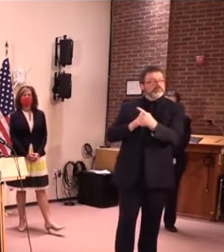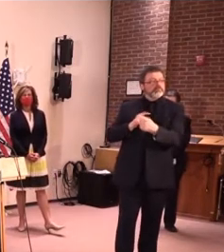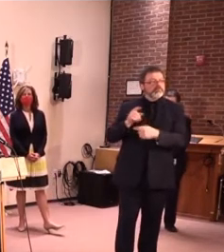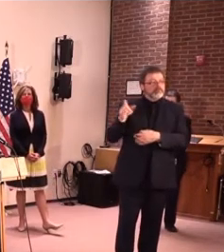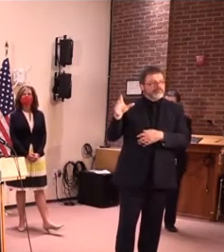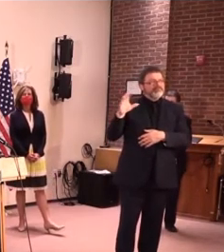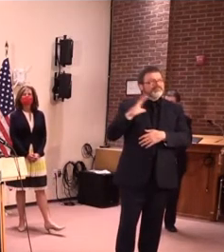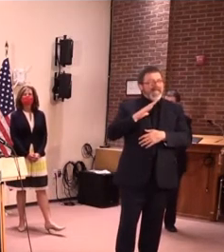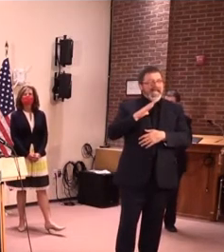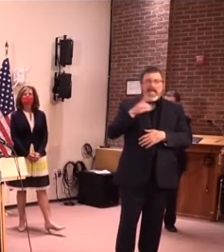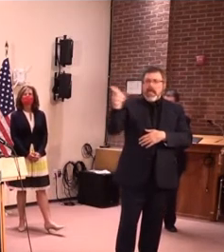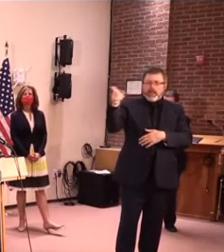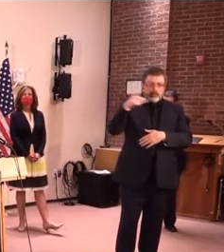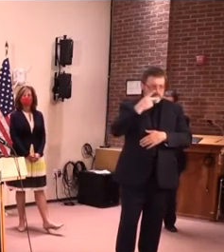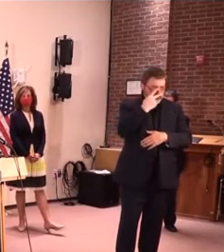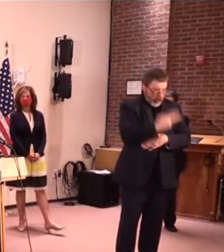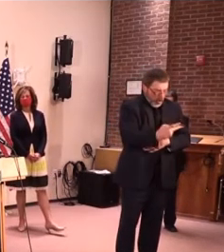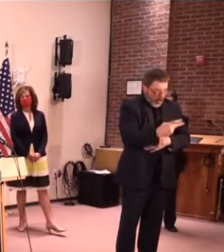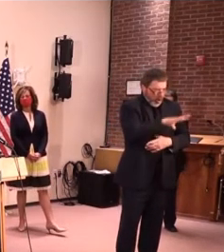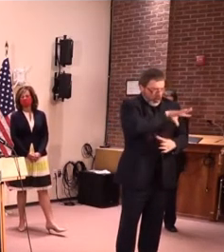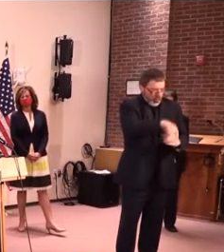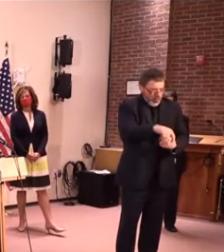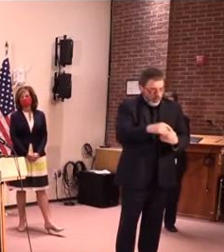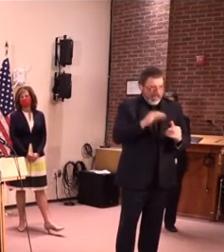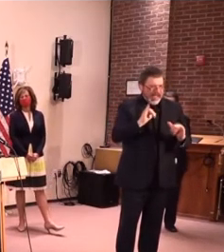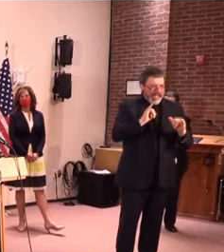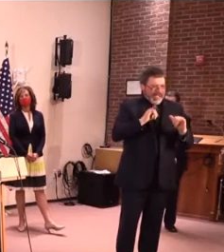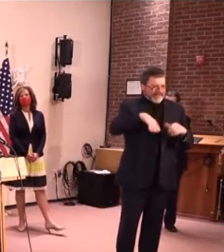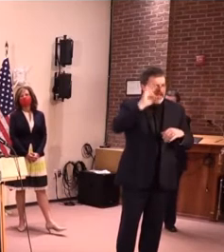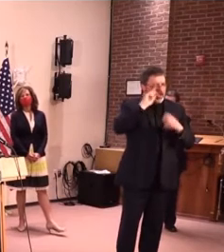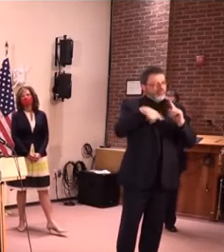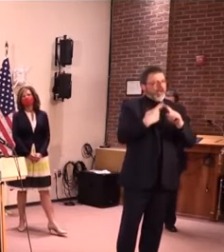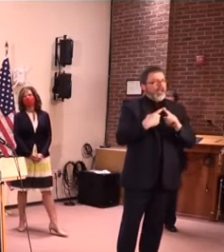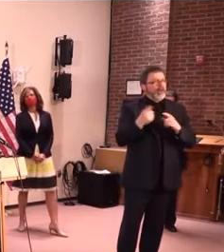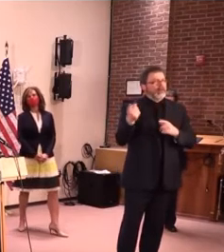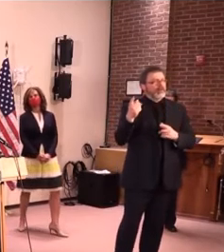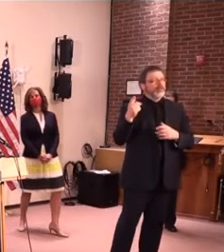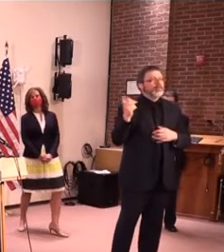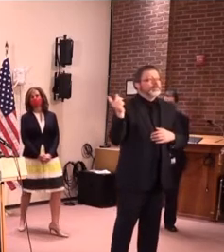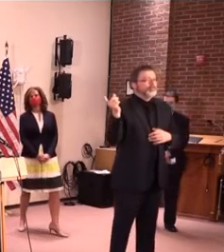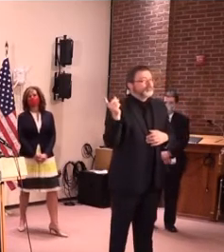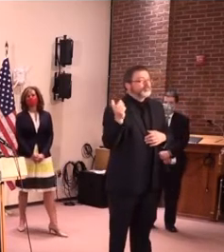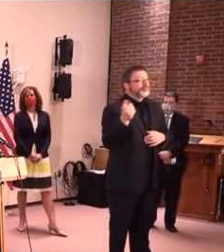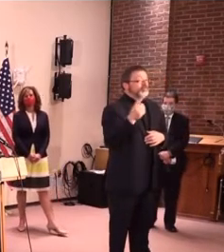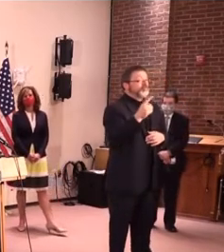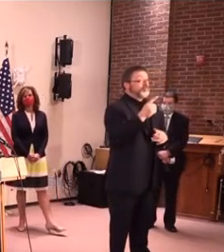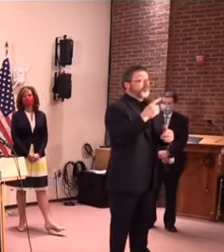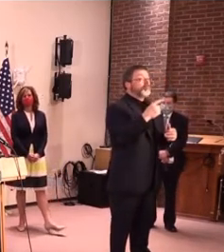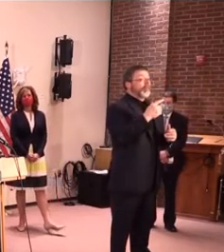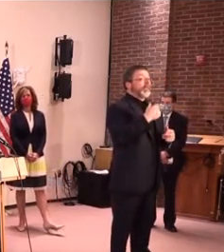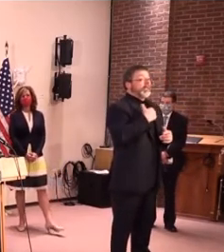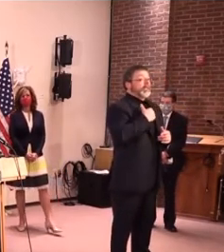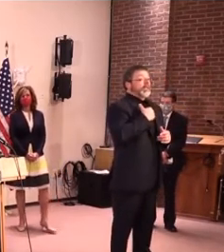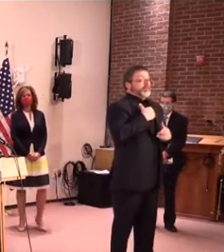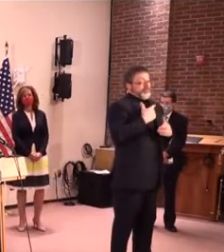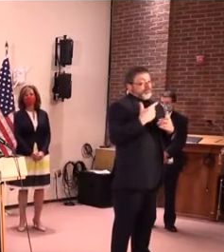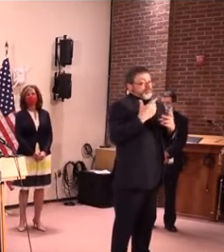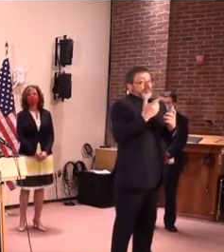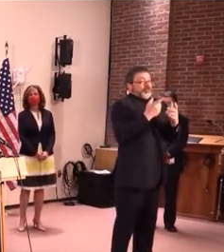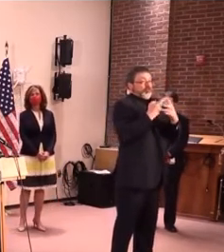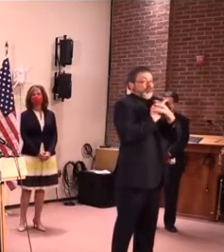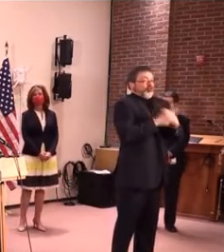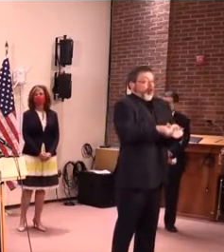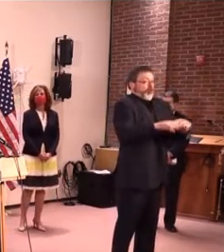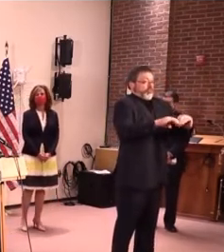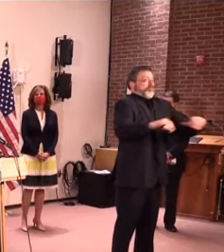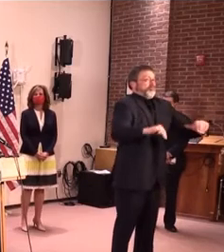I can't say the exact date. We removed them on May 16th. I would say we probably knew about it at least